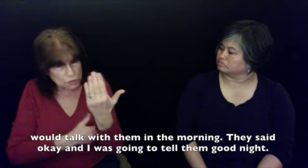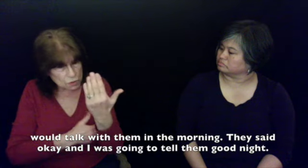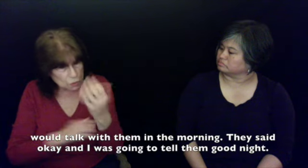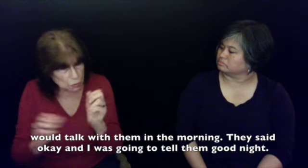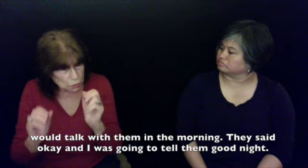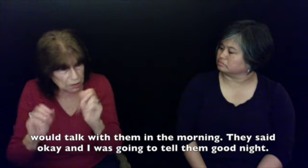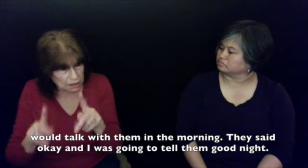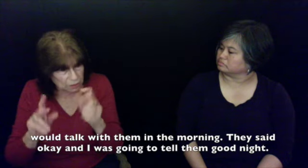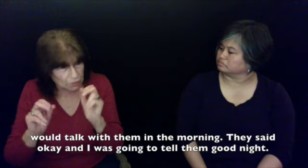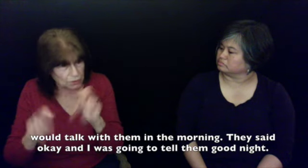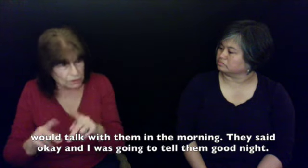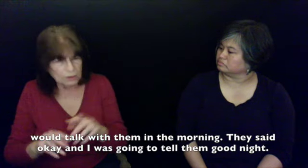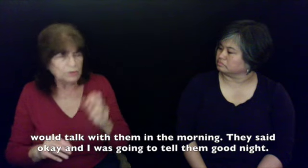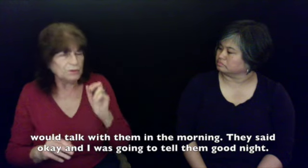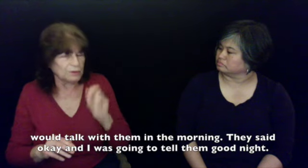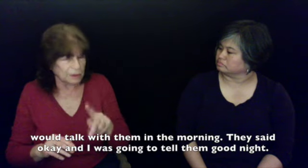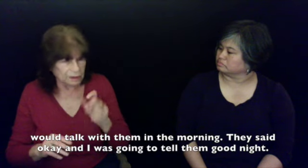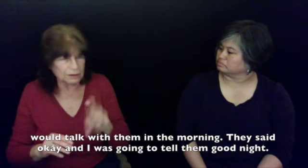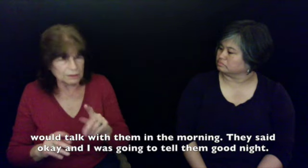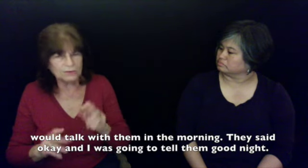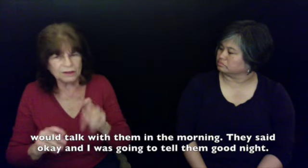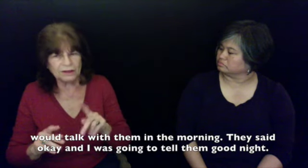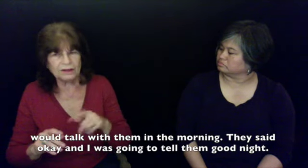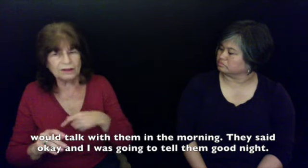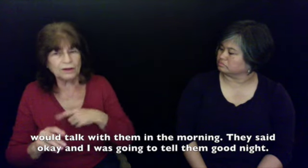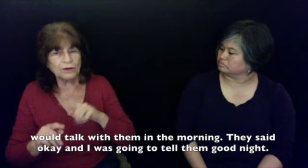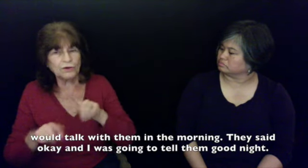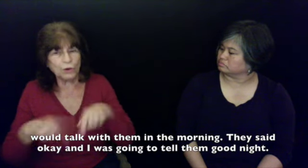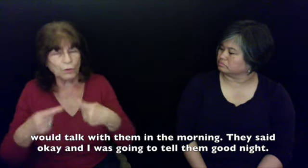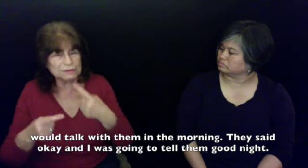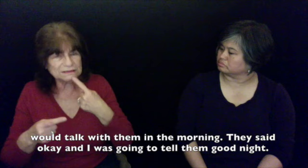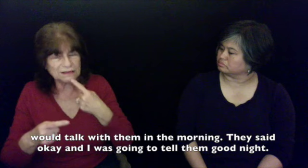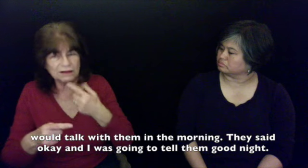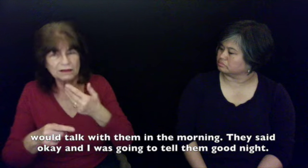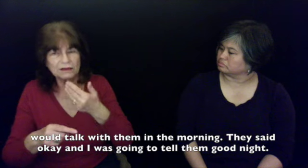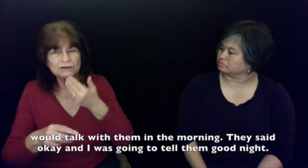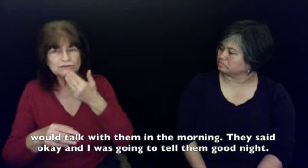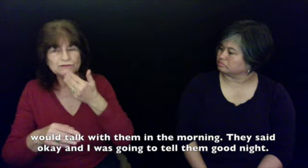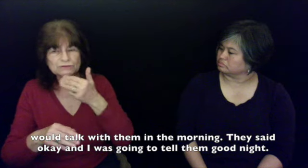and we would talk to them in the morning. They said okay, and I was going to tell them good night.